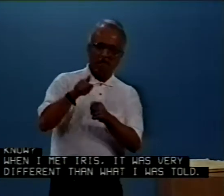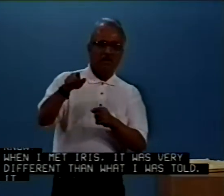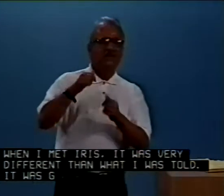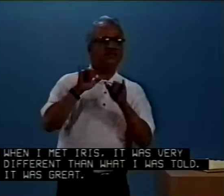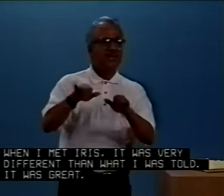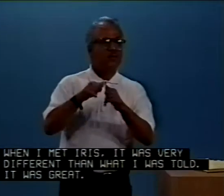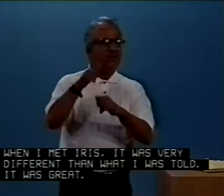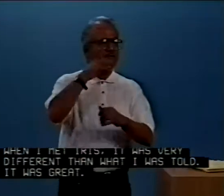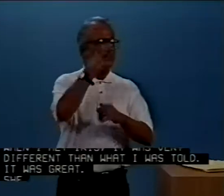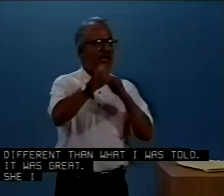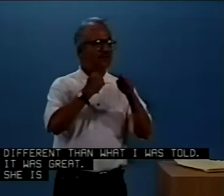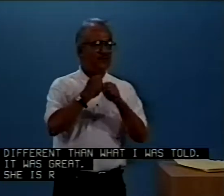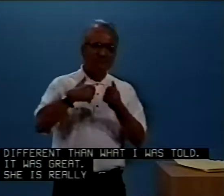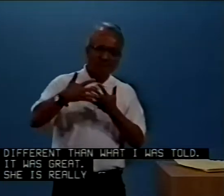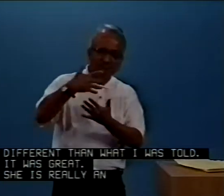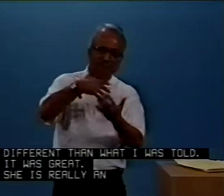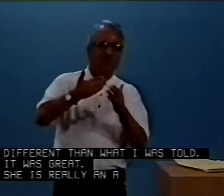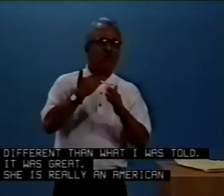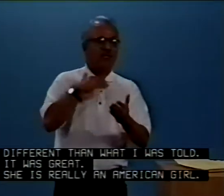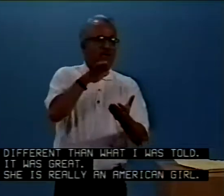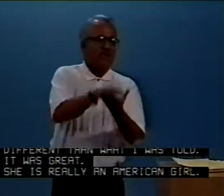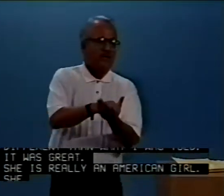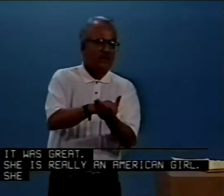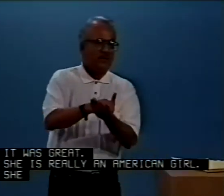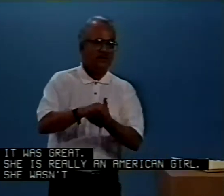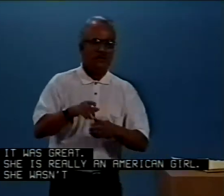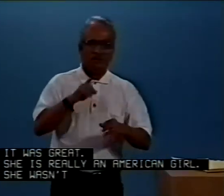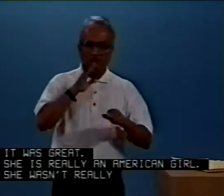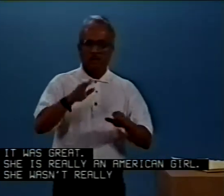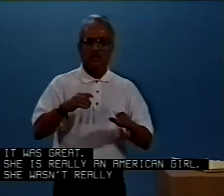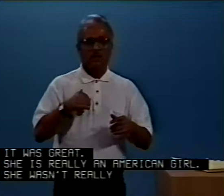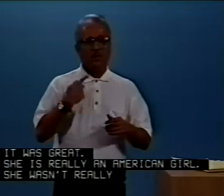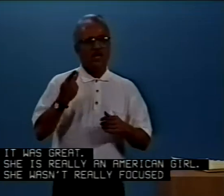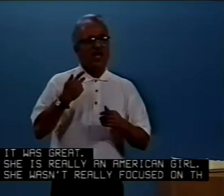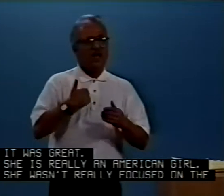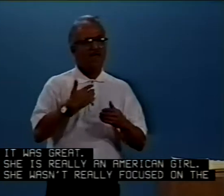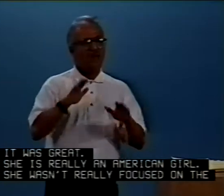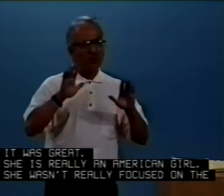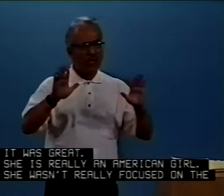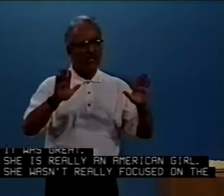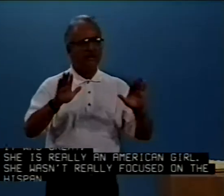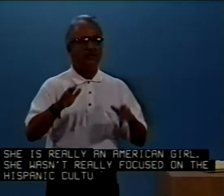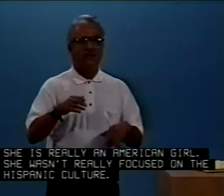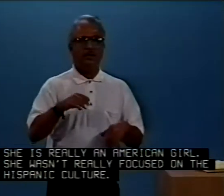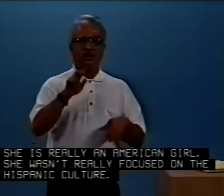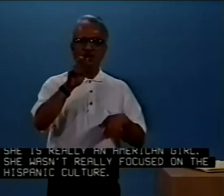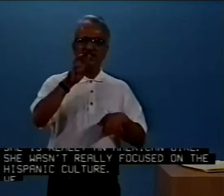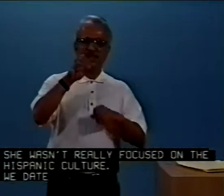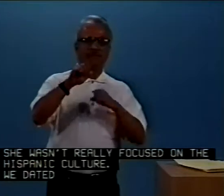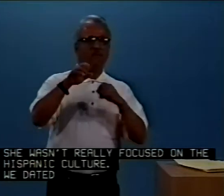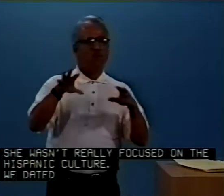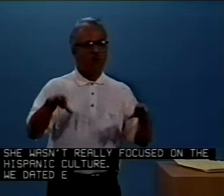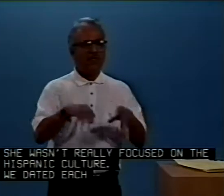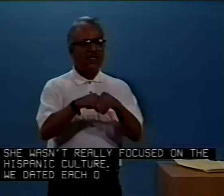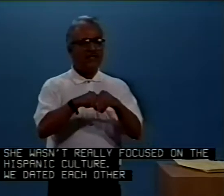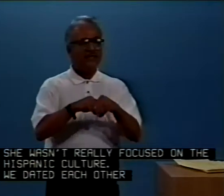on the Hispanic culture. We dated each other for 5 years before we got married. We've had a wonderful 26 years